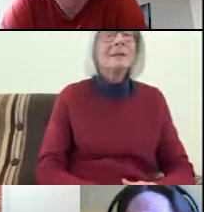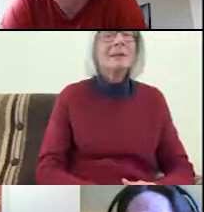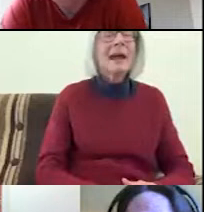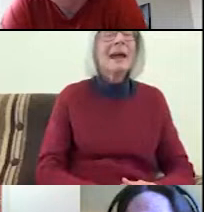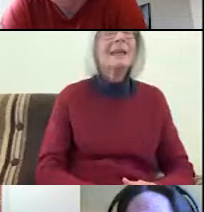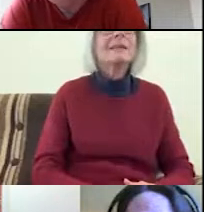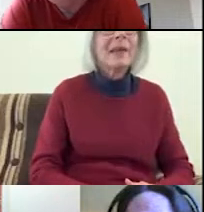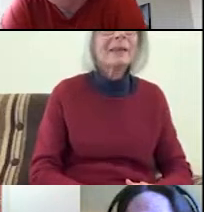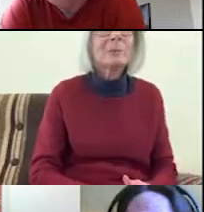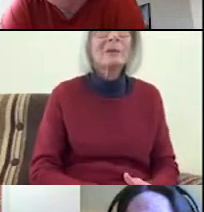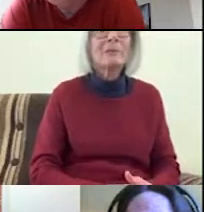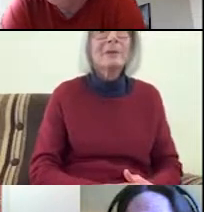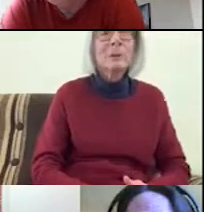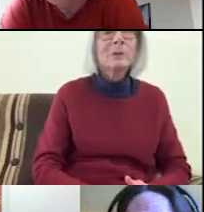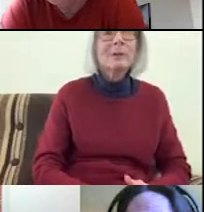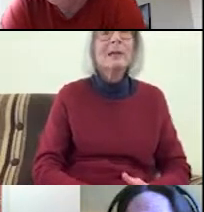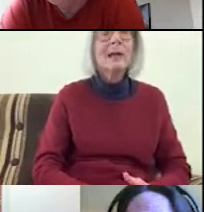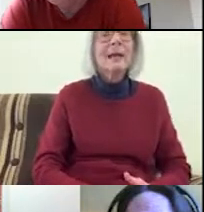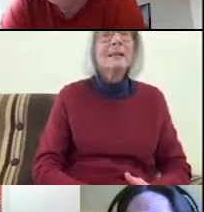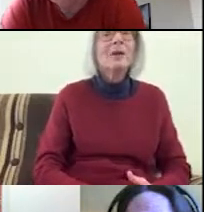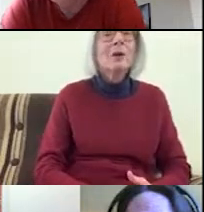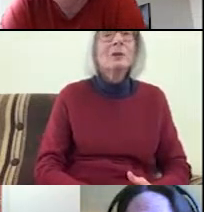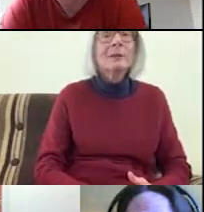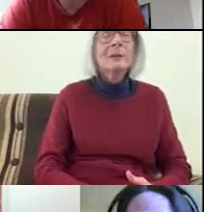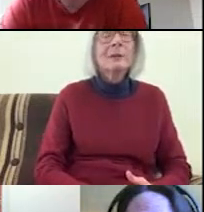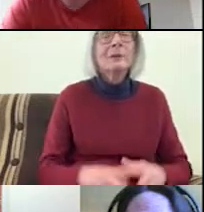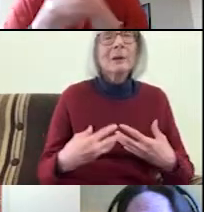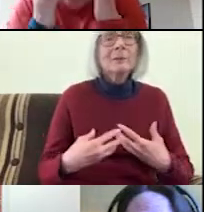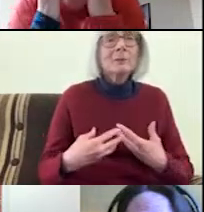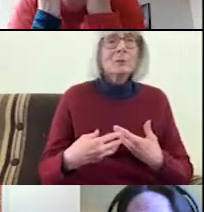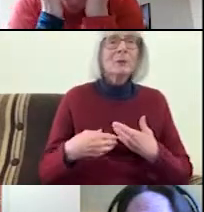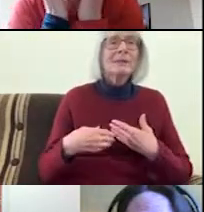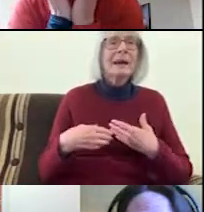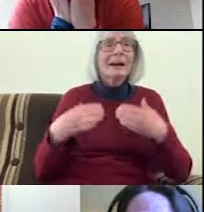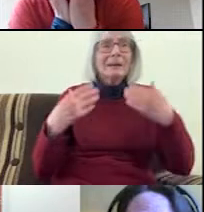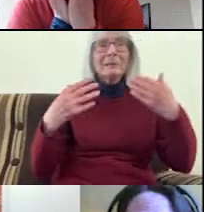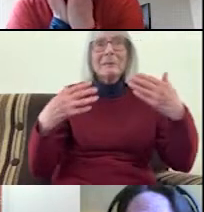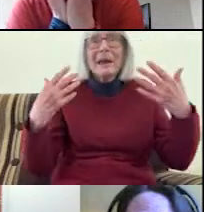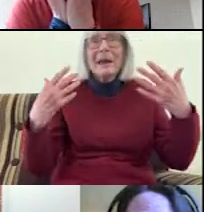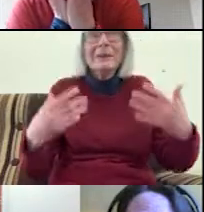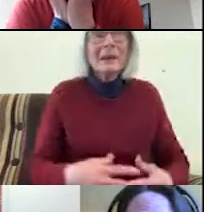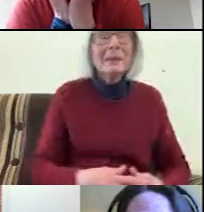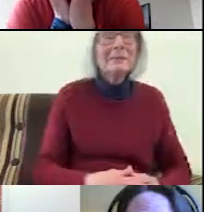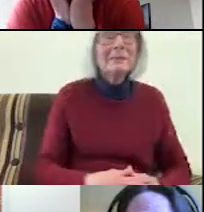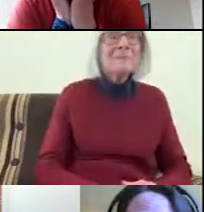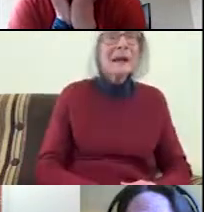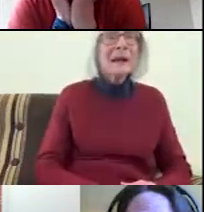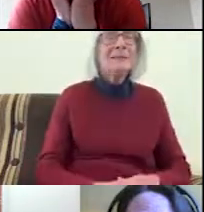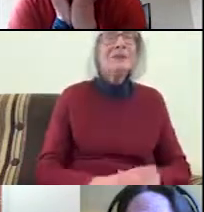the answer to that could be a rich person. It's an ongoing difficulty. I'm talking now at the